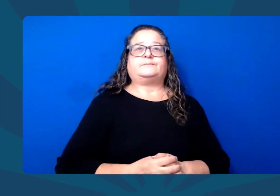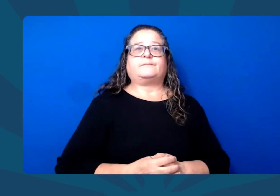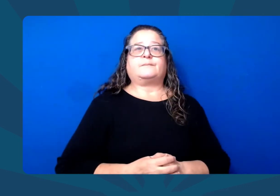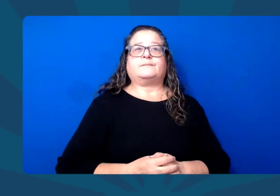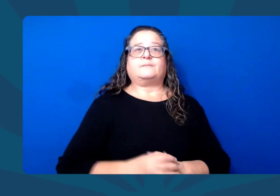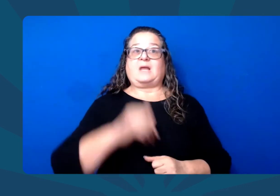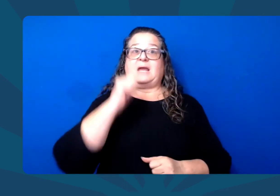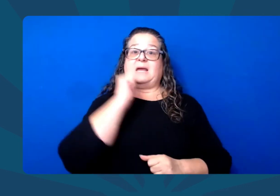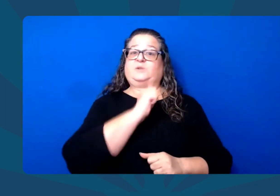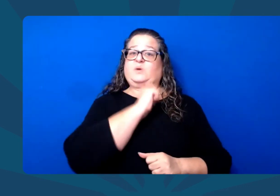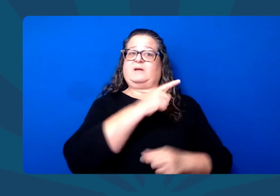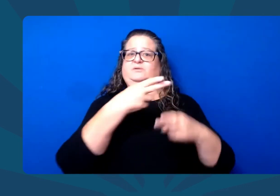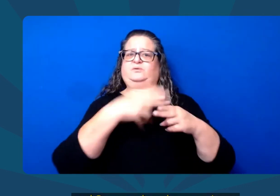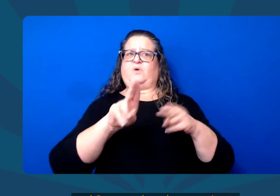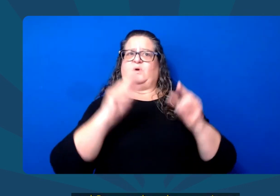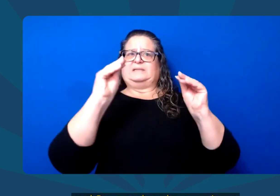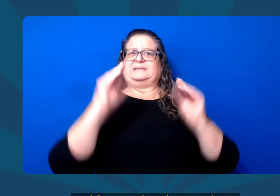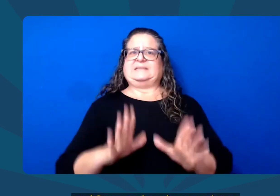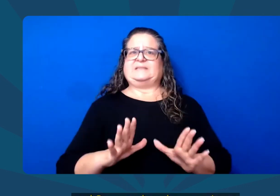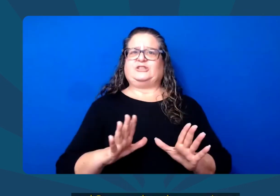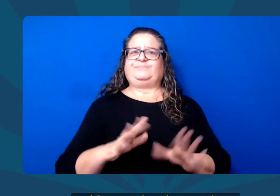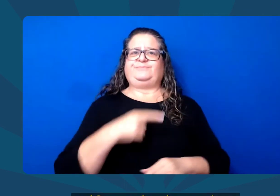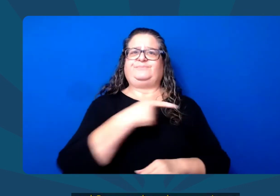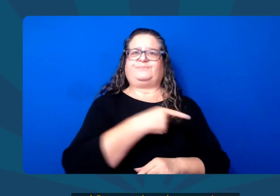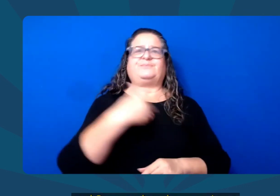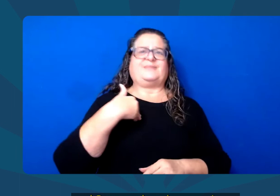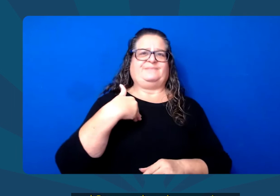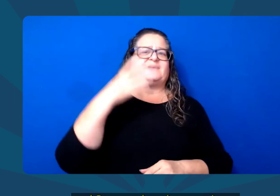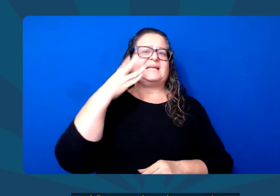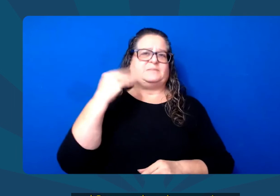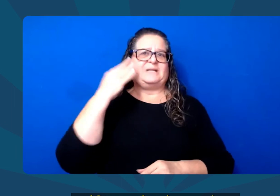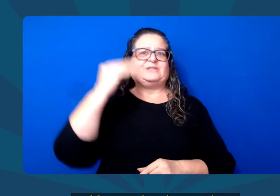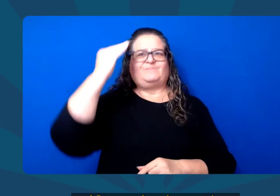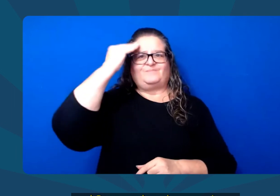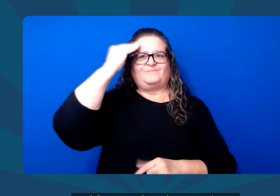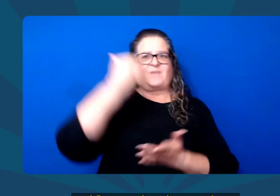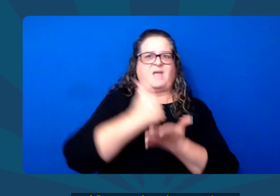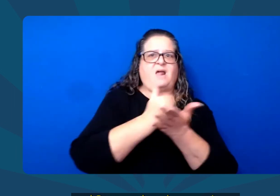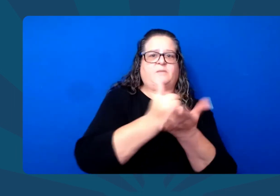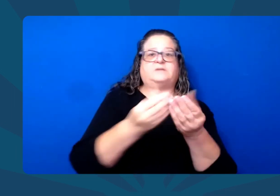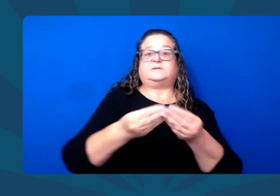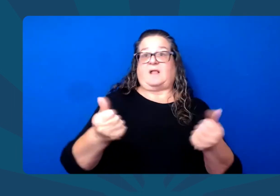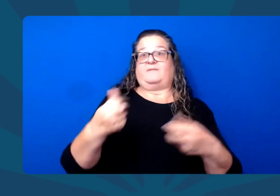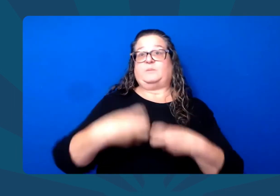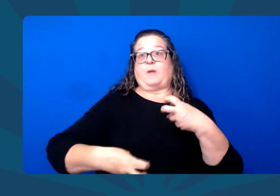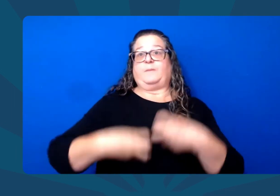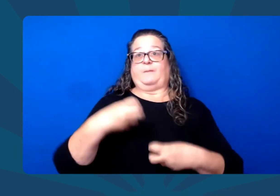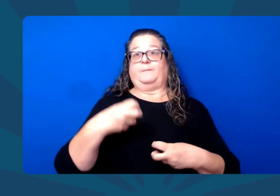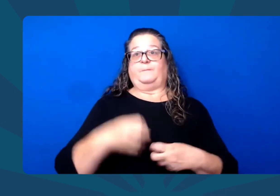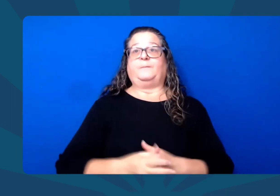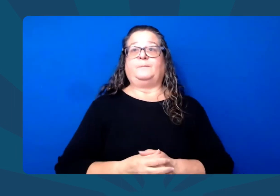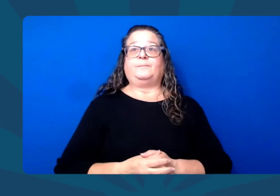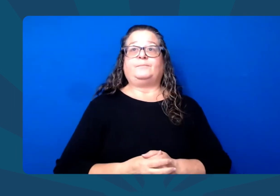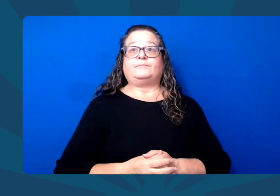Arizona has a teacher shortage, and Suzanne has the experience and knowledge to assist in solving this problem.